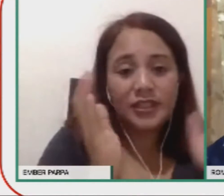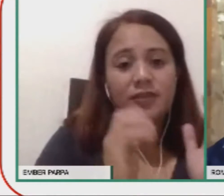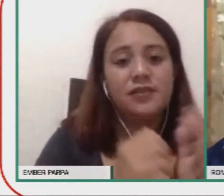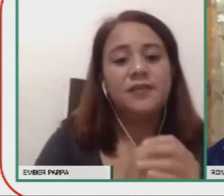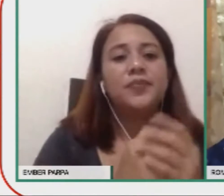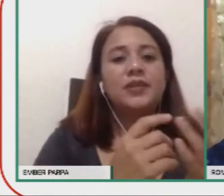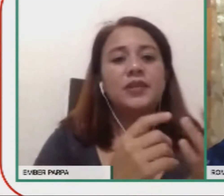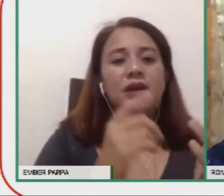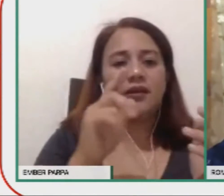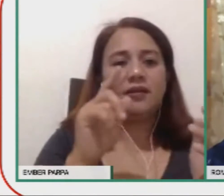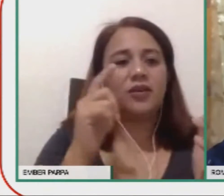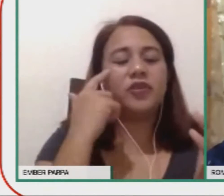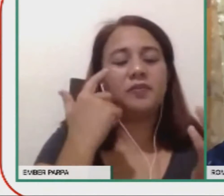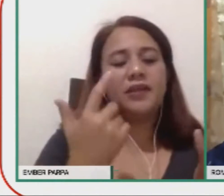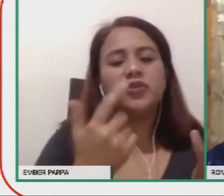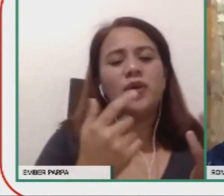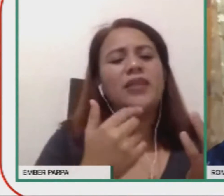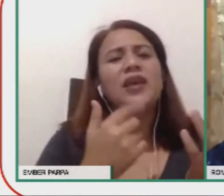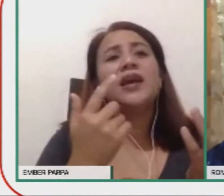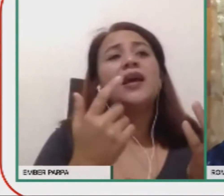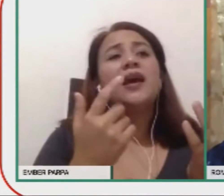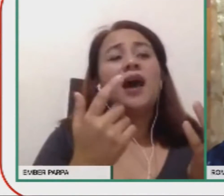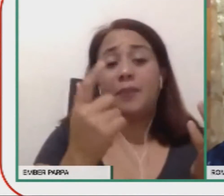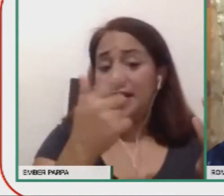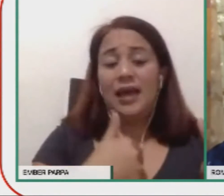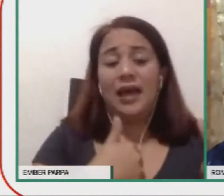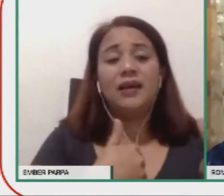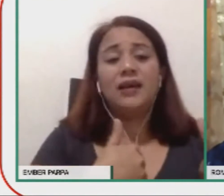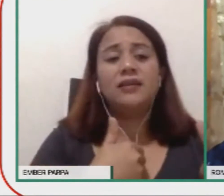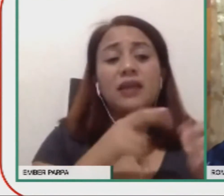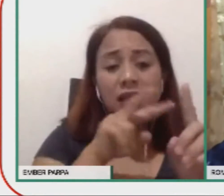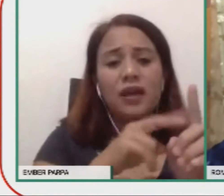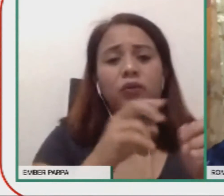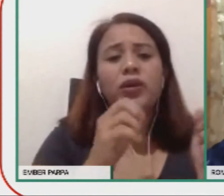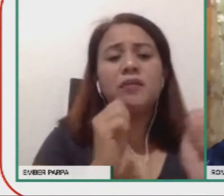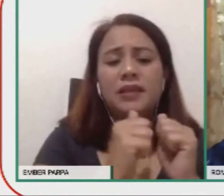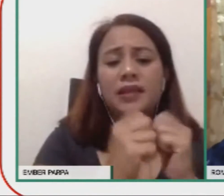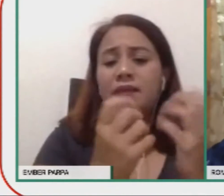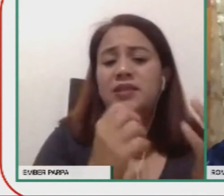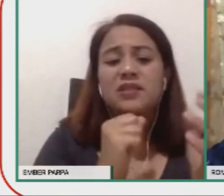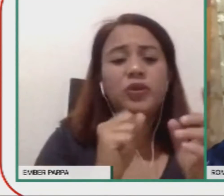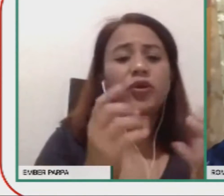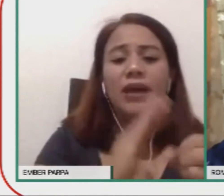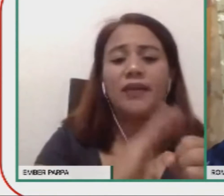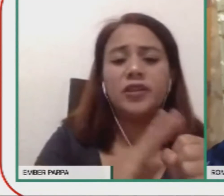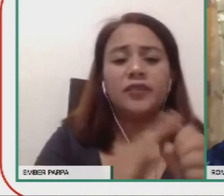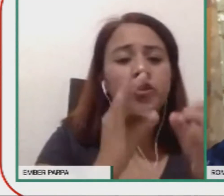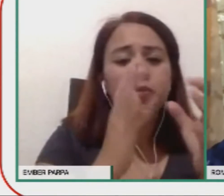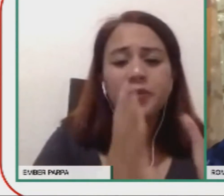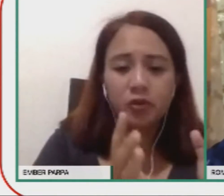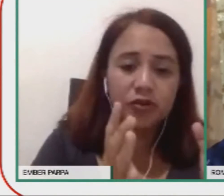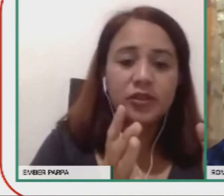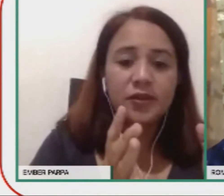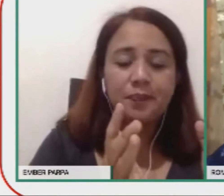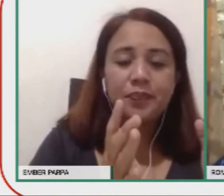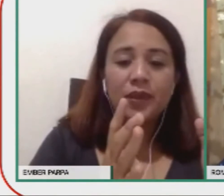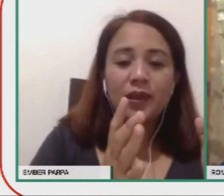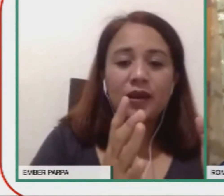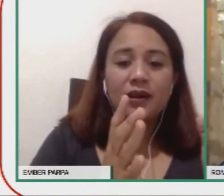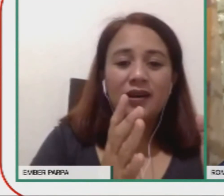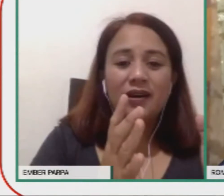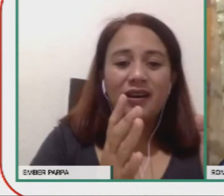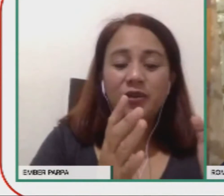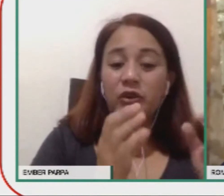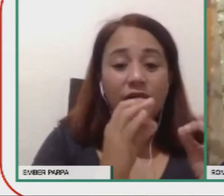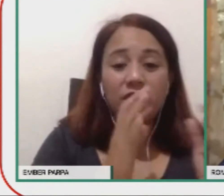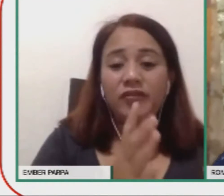services sa government. So I think para sa akin nakikita ko yan many times we don't have enough interpreters. Mhm.